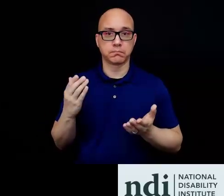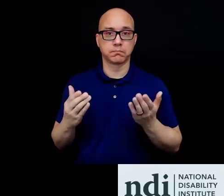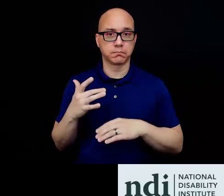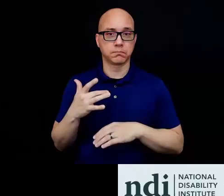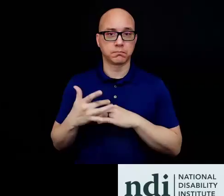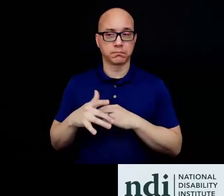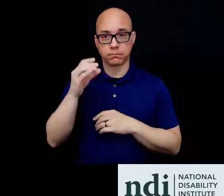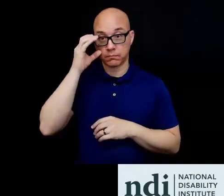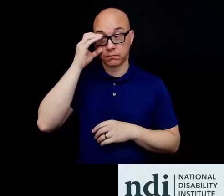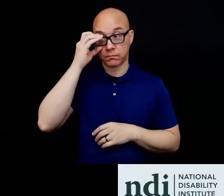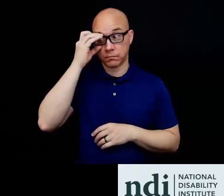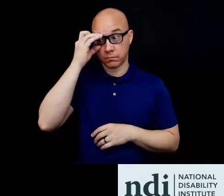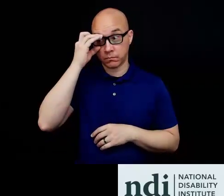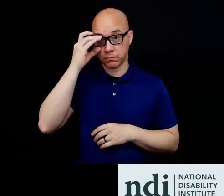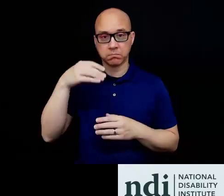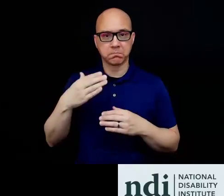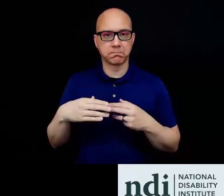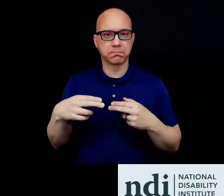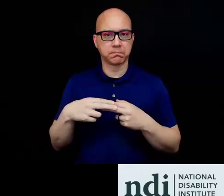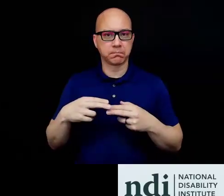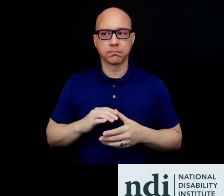available. Next slide.